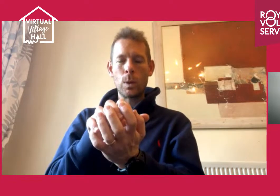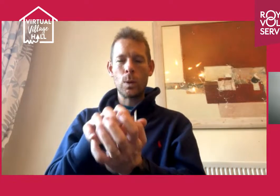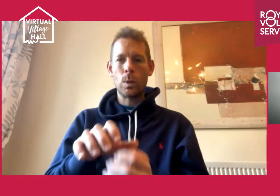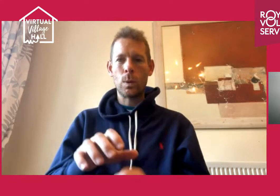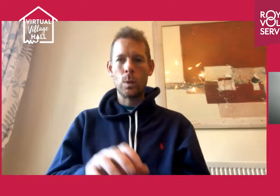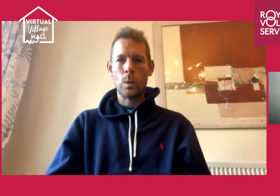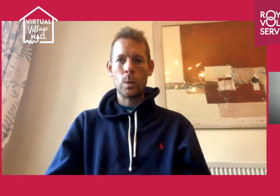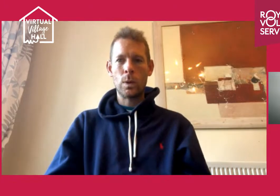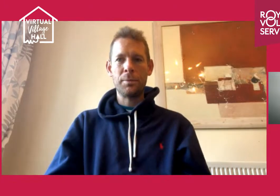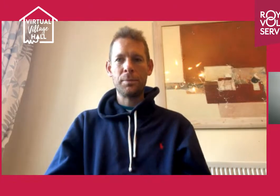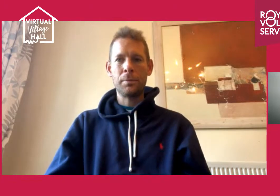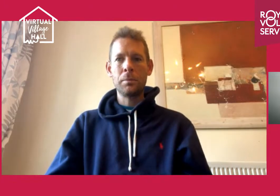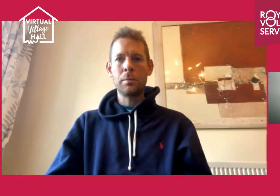And hippo.